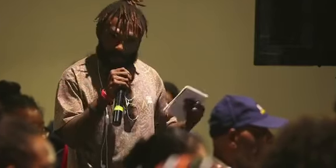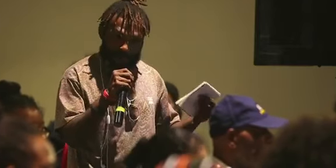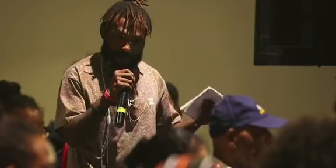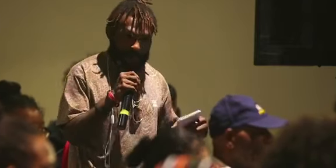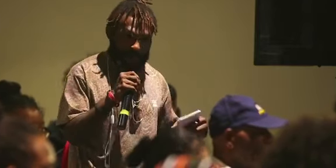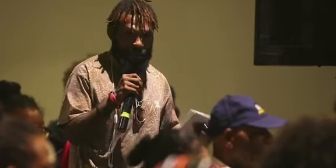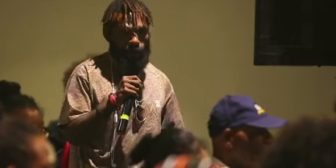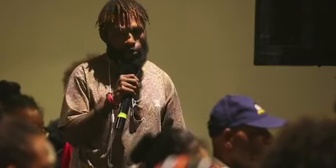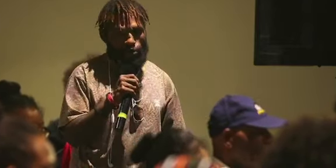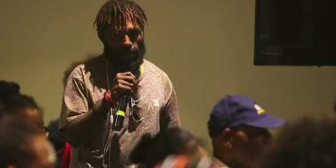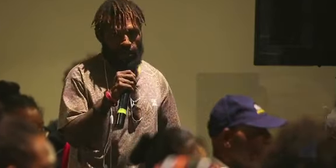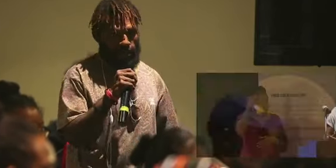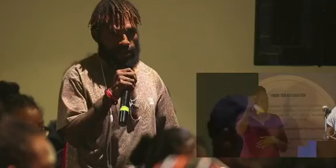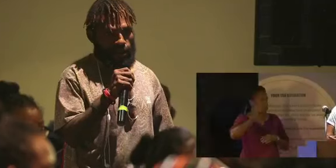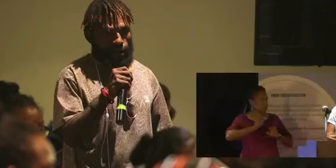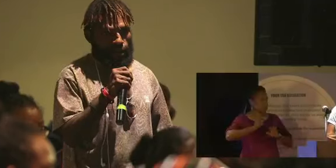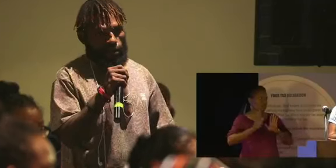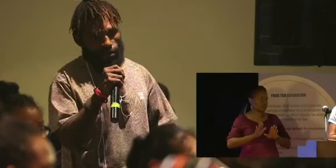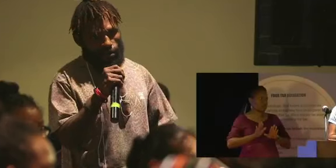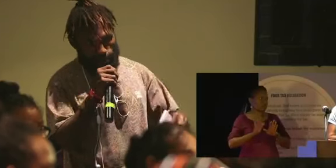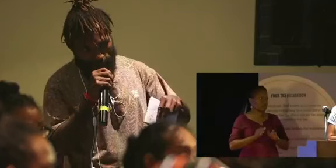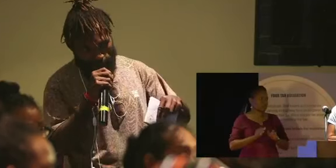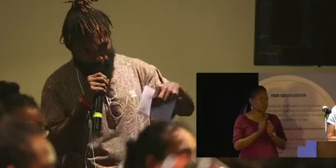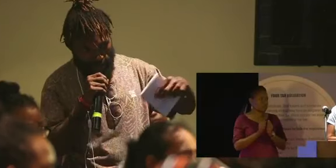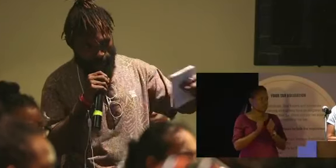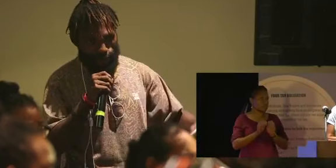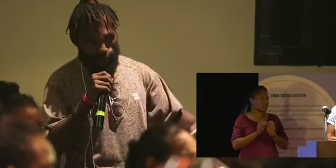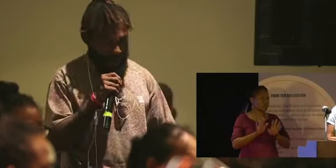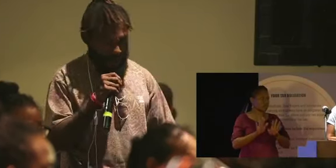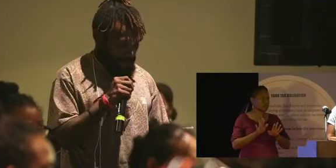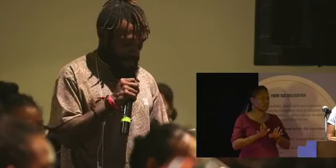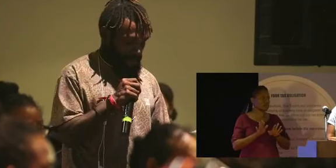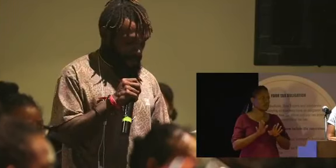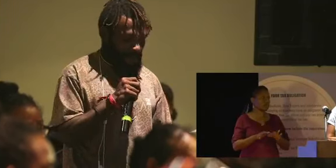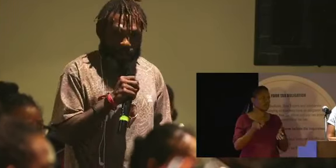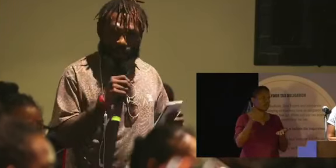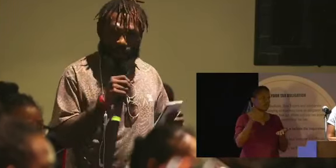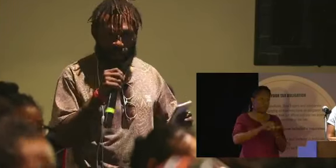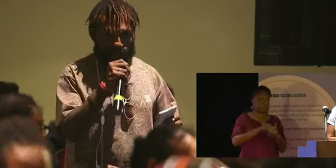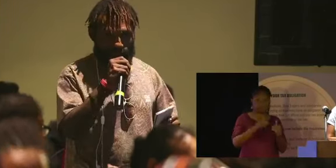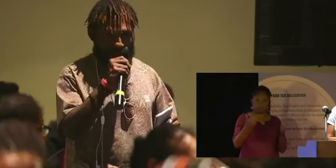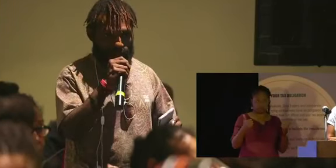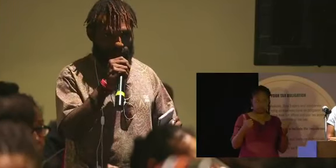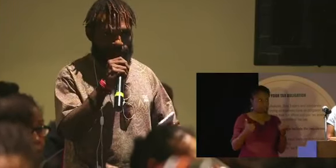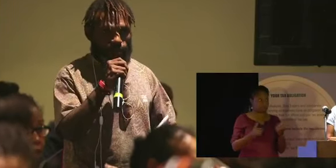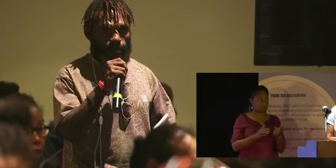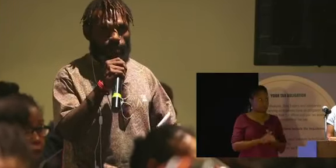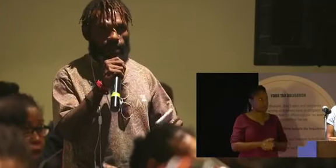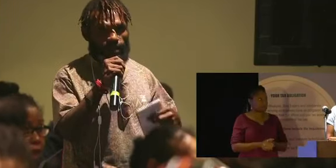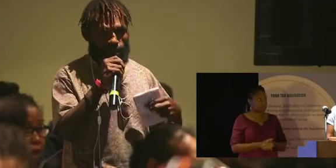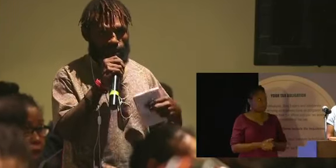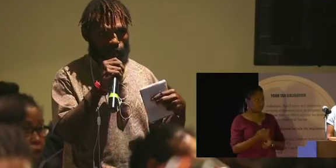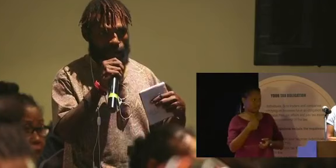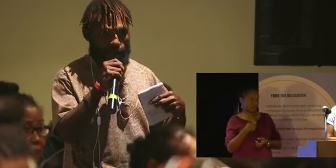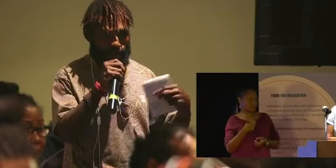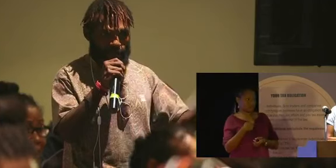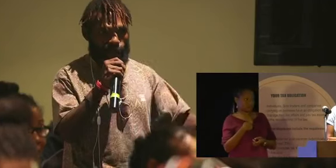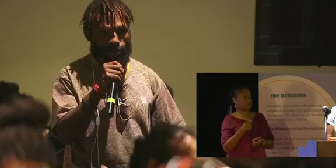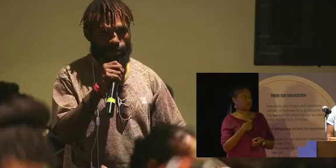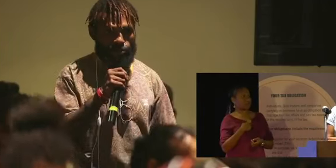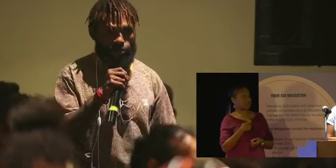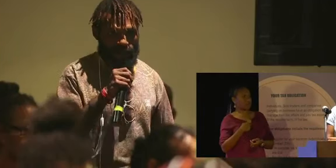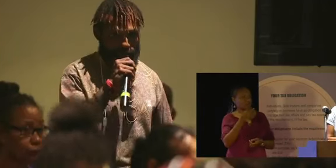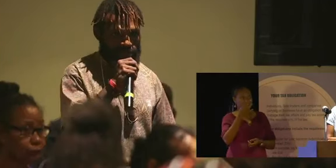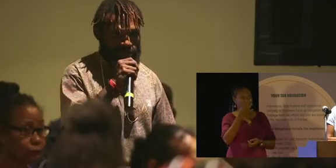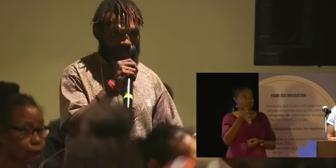all paper lo mipla work lo go outdated. Time mipla come again lo you play mipla no make something but mipla need lo abide